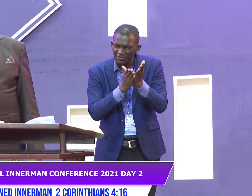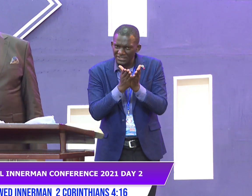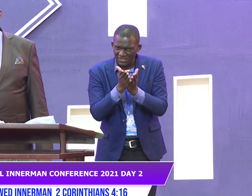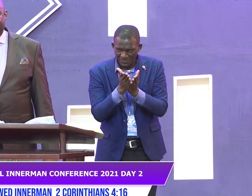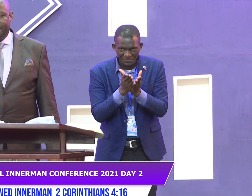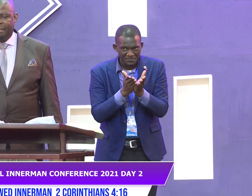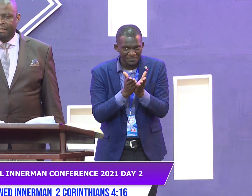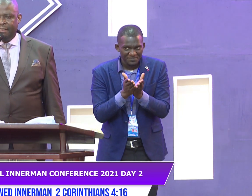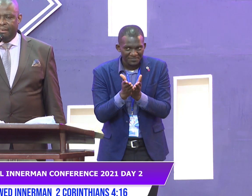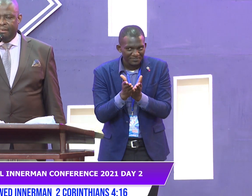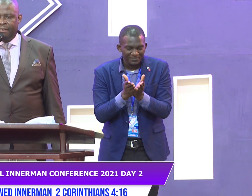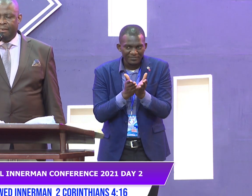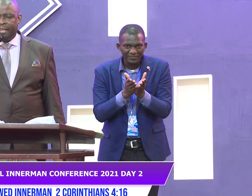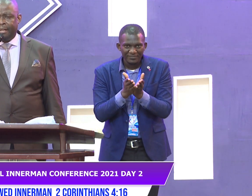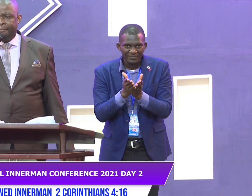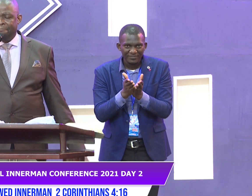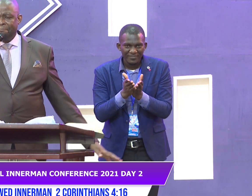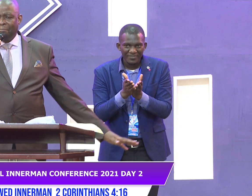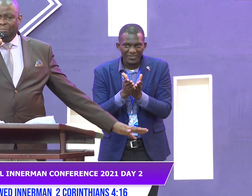an evening service.